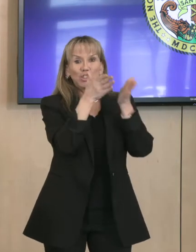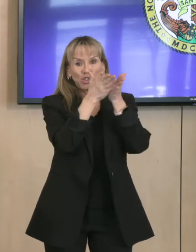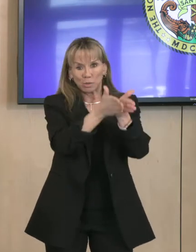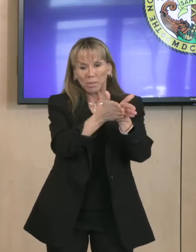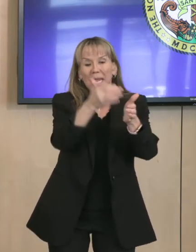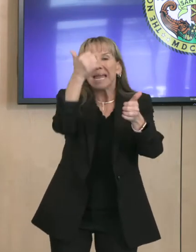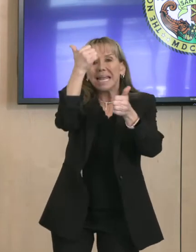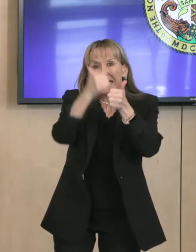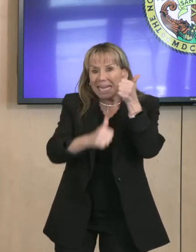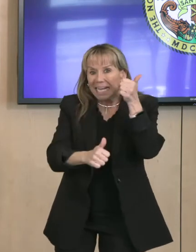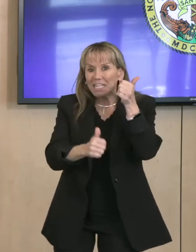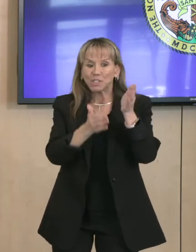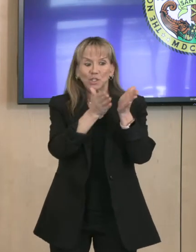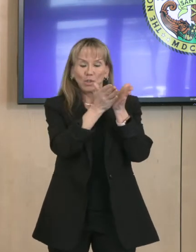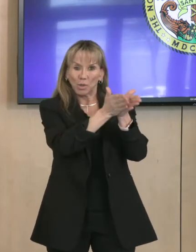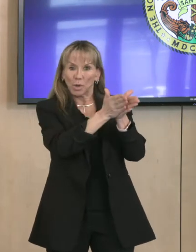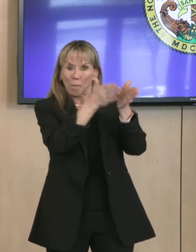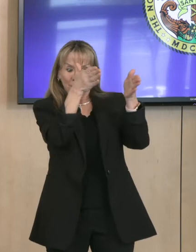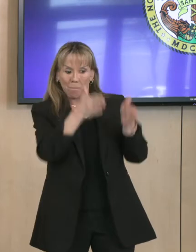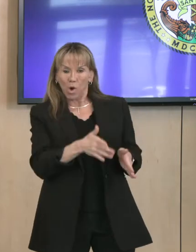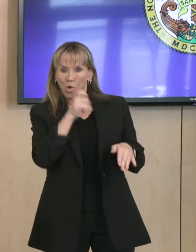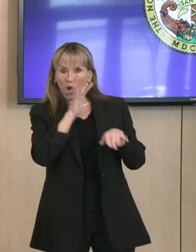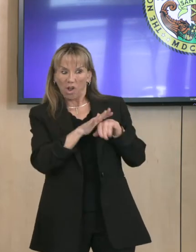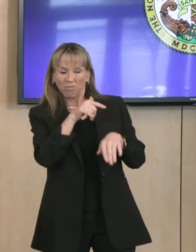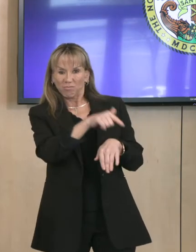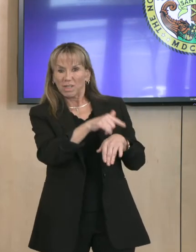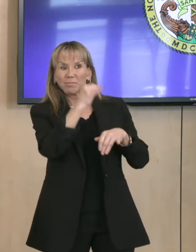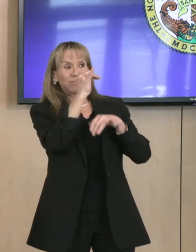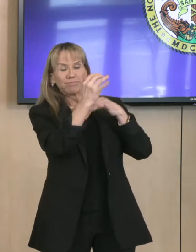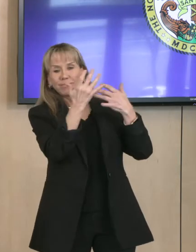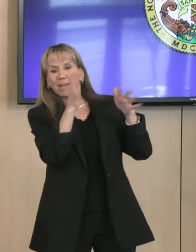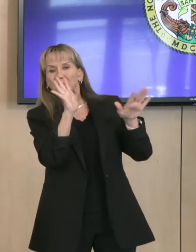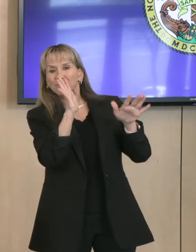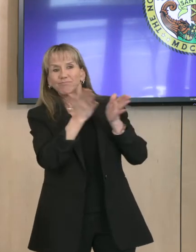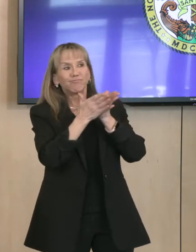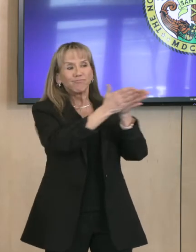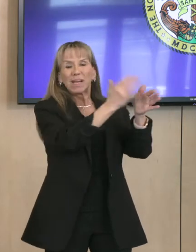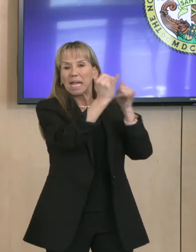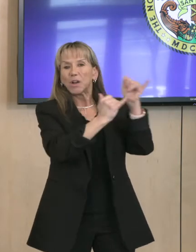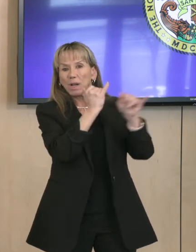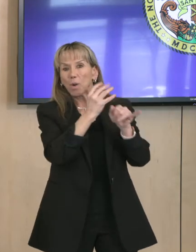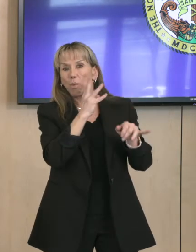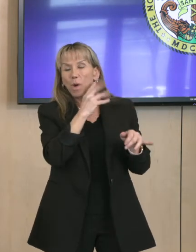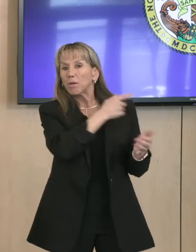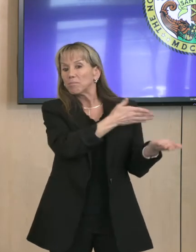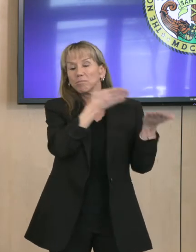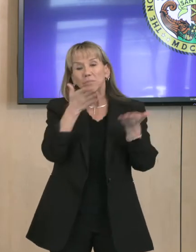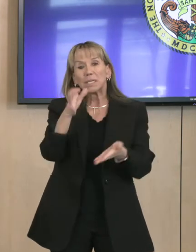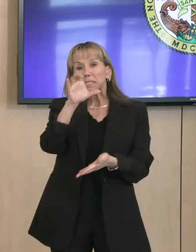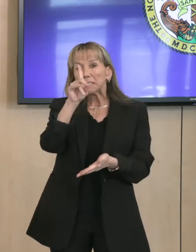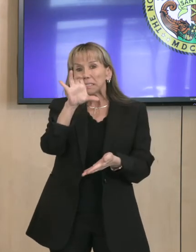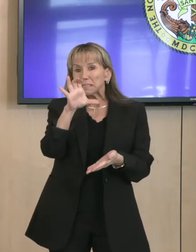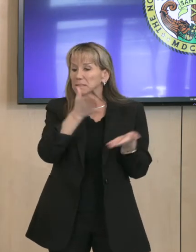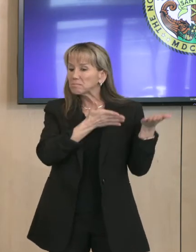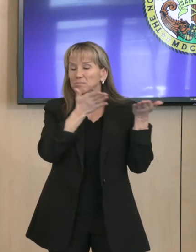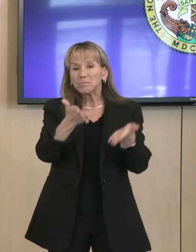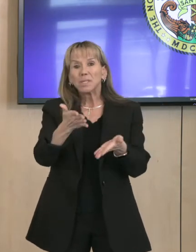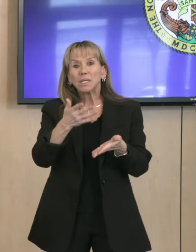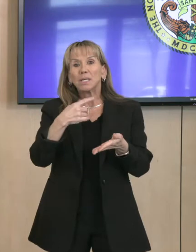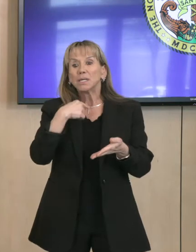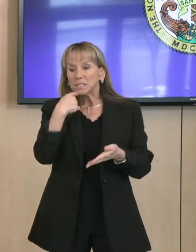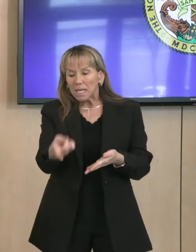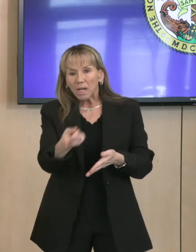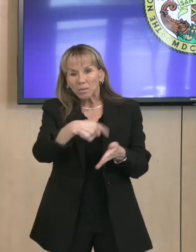every cruise ship passenger who has been in international waters is recommended by the CDC to be instructed upon and to